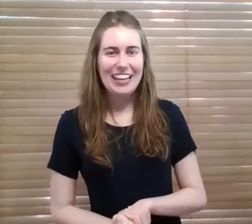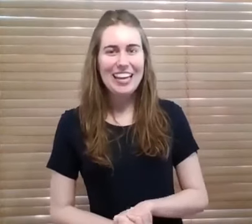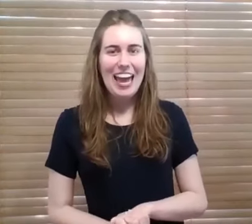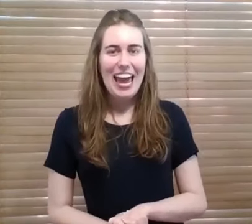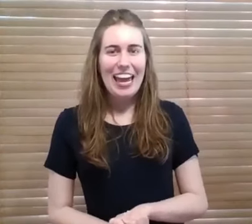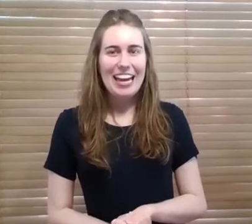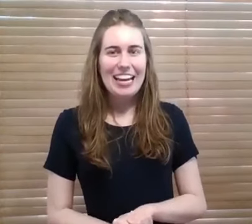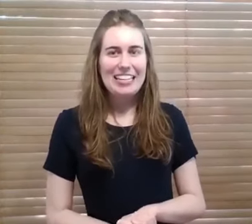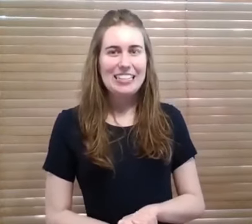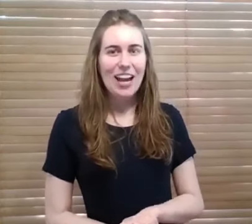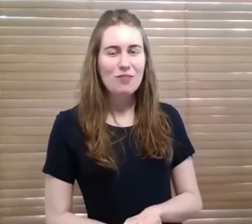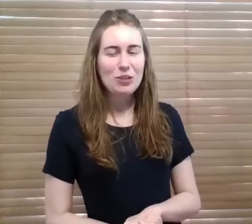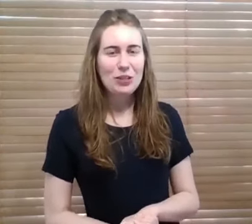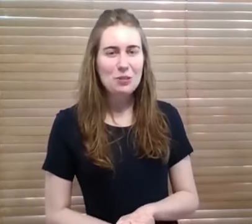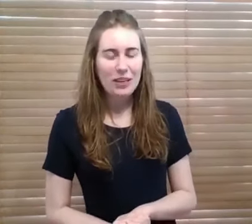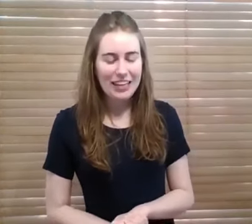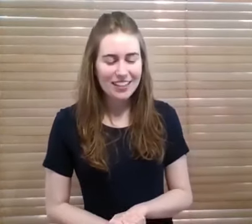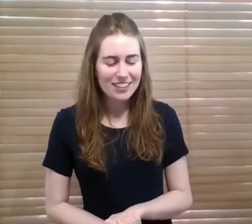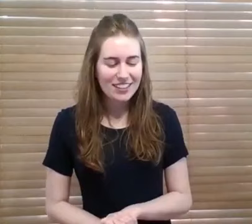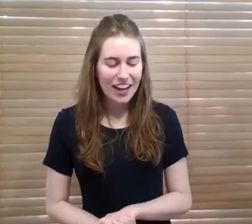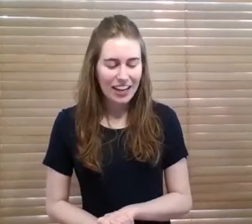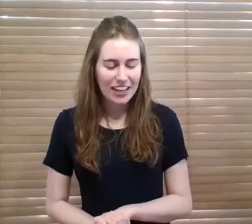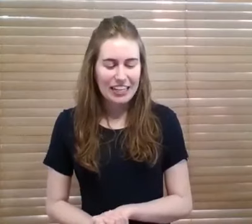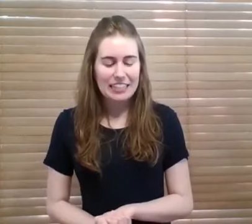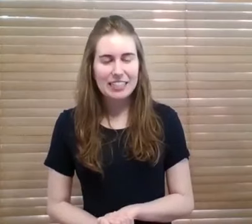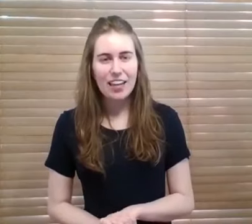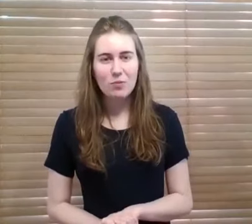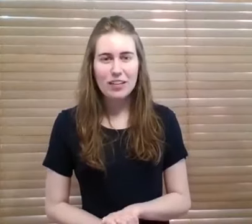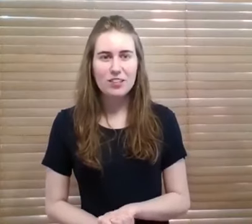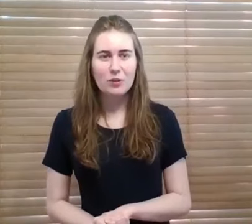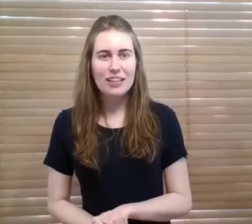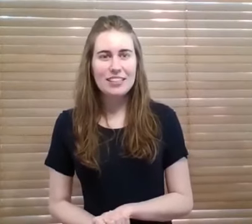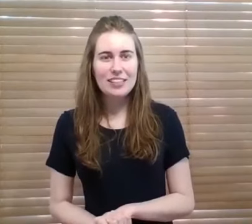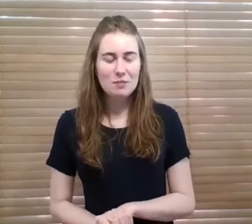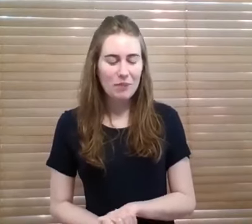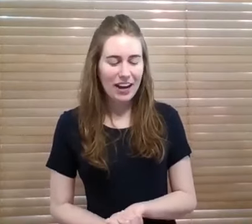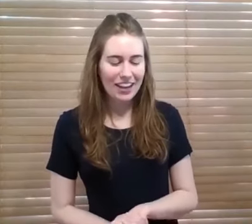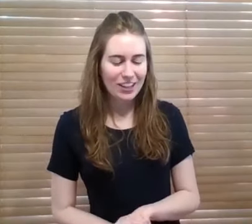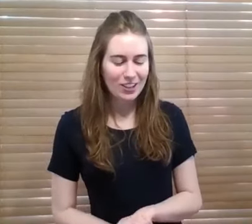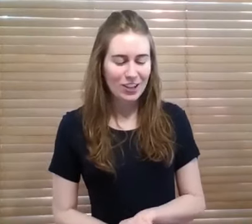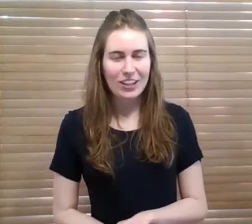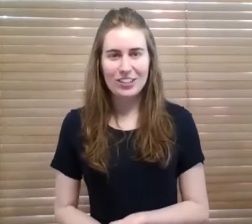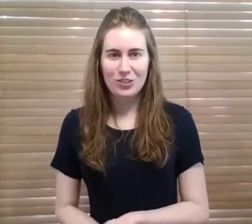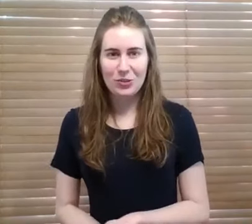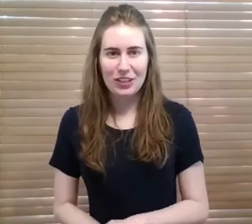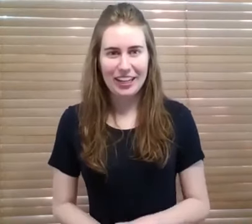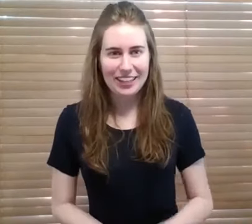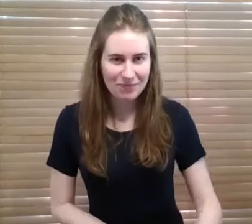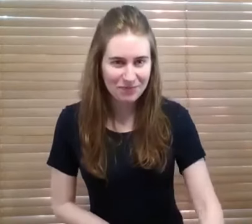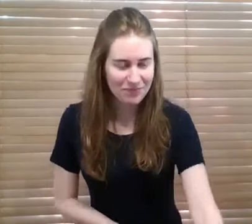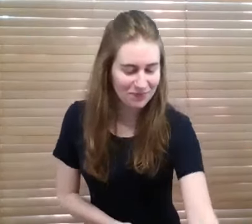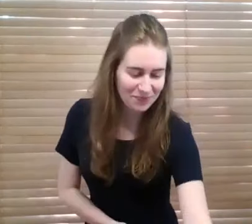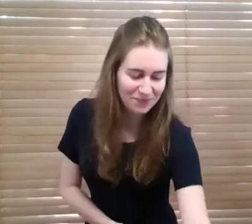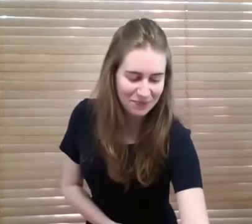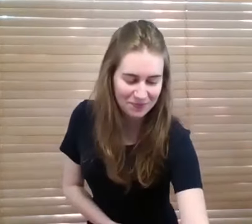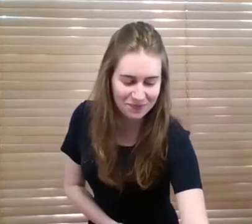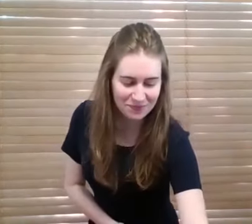Corinne, and I'm going to be signing Death Was Arrested by Laura Story.